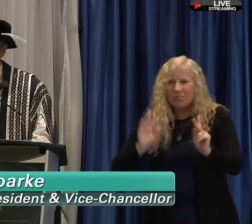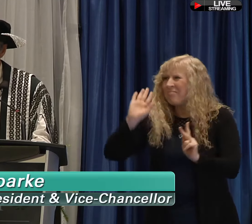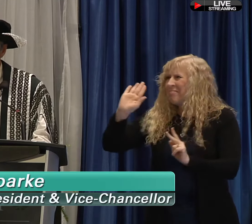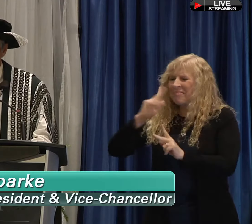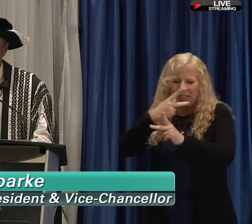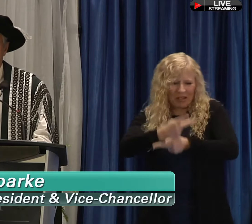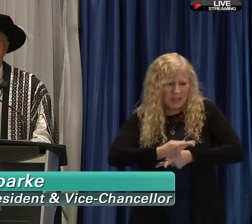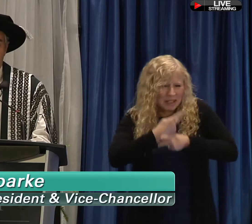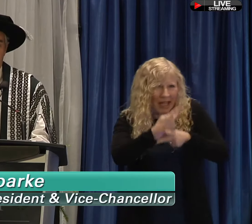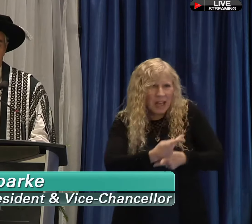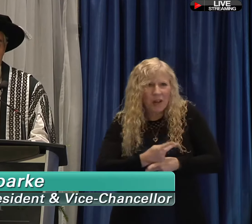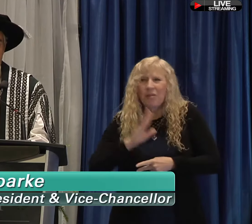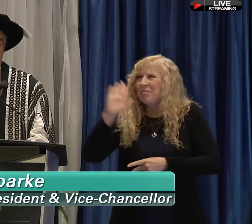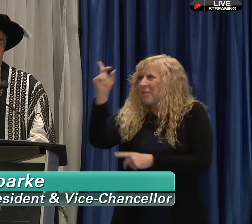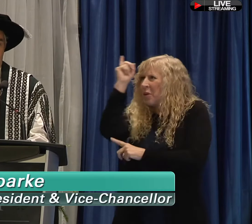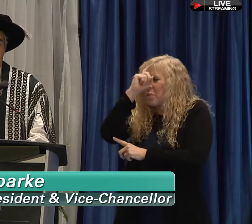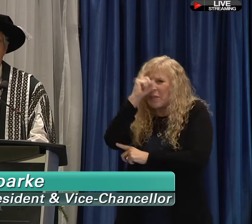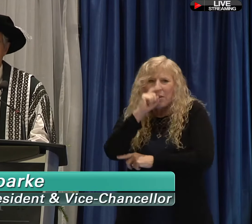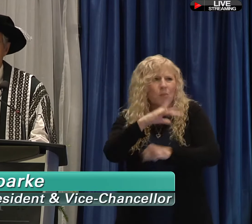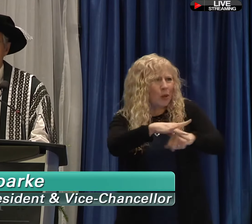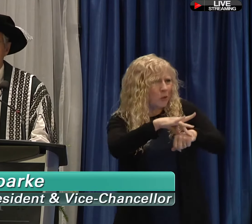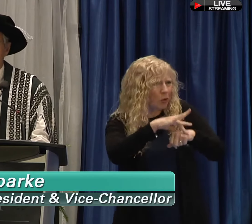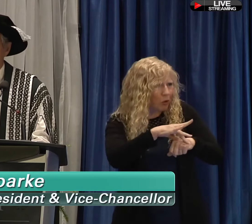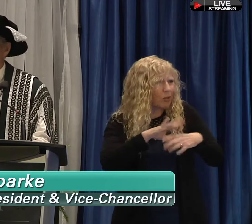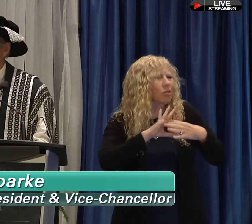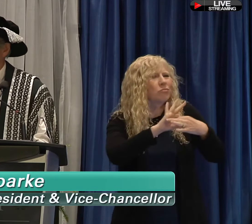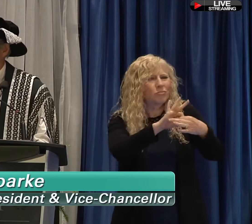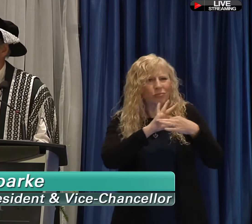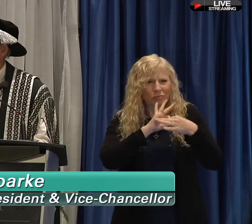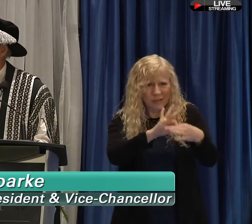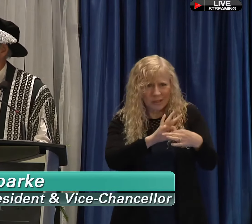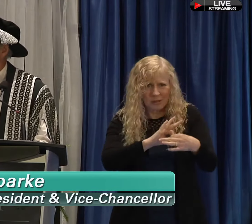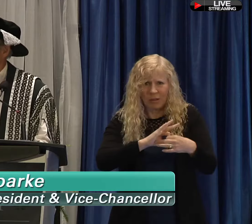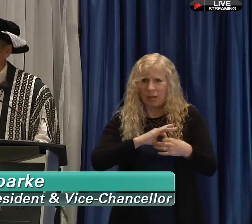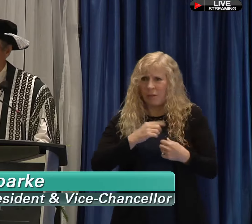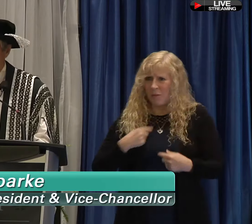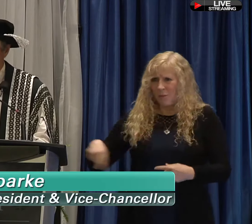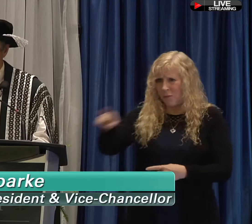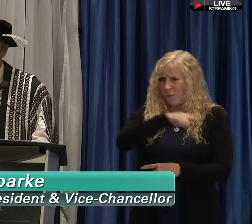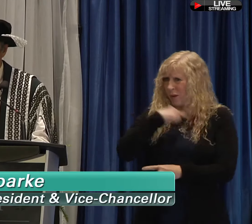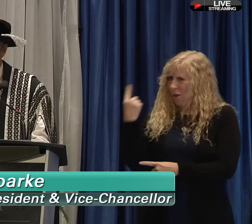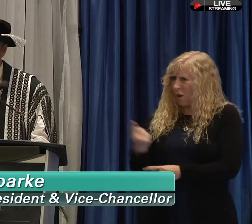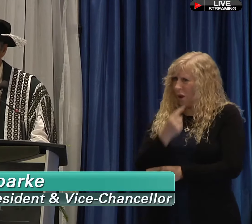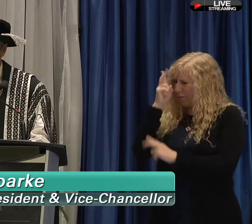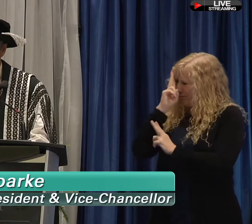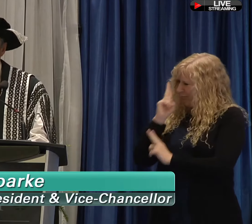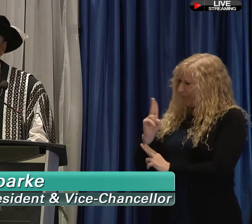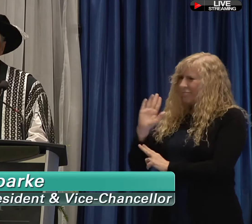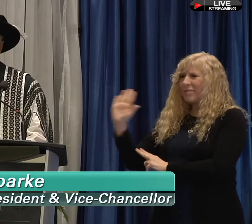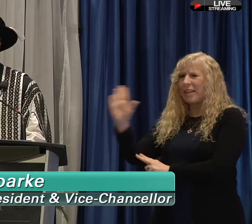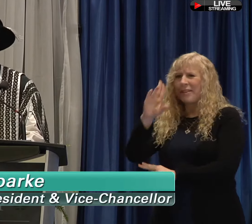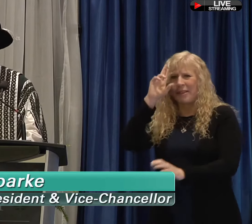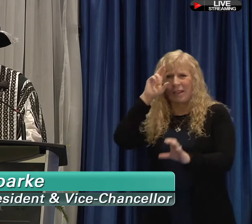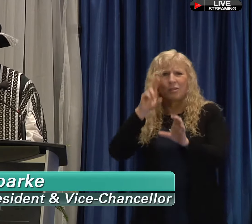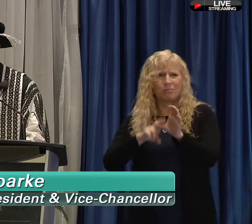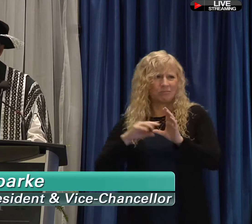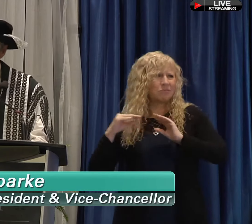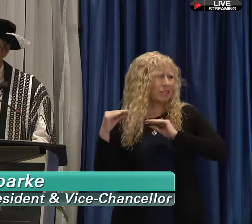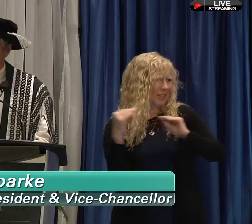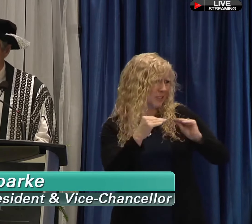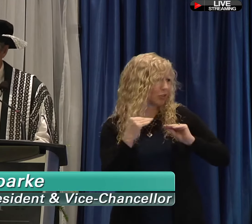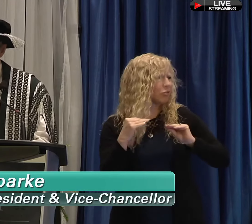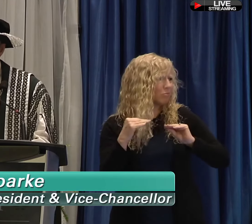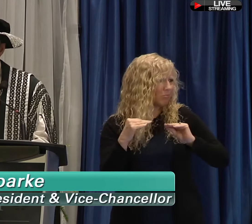wisdom about our earth and our relations. May we always honor those teachings. I'm very pleased to